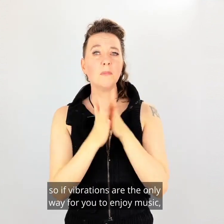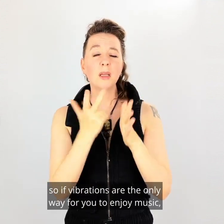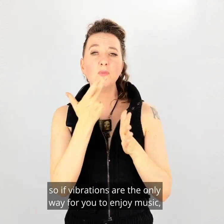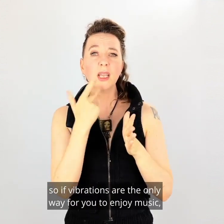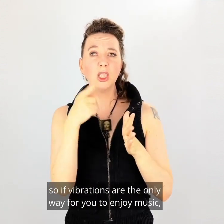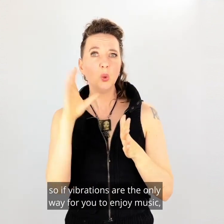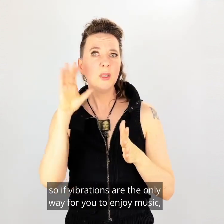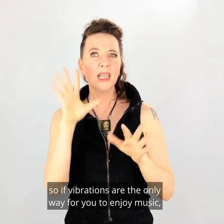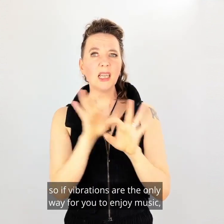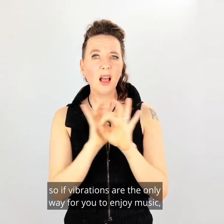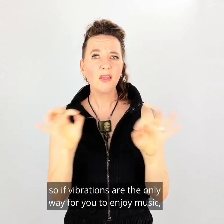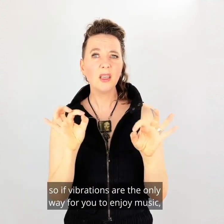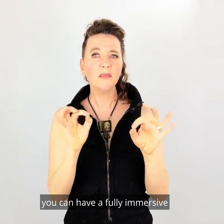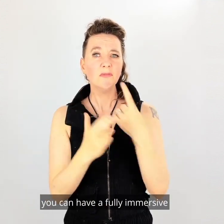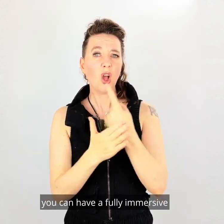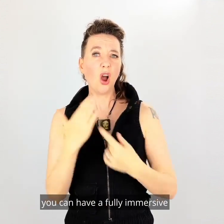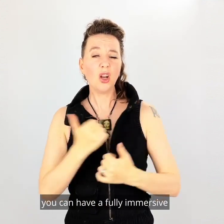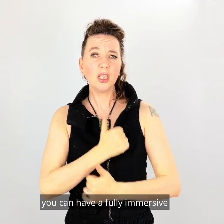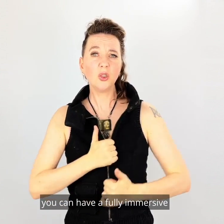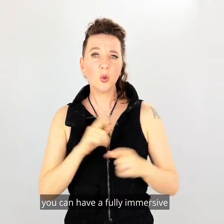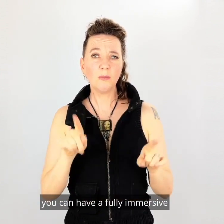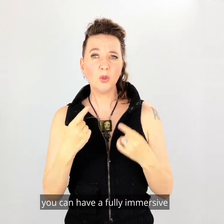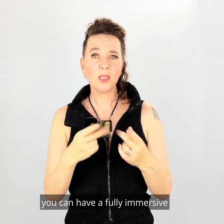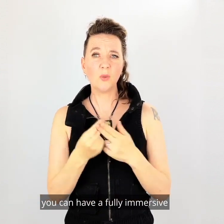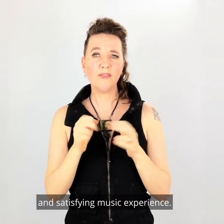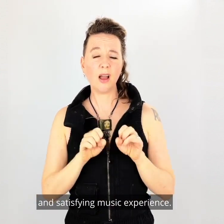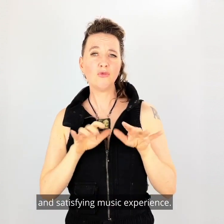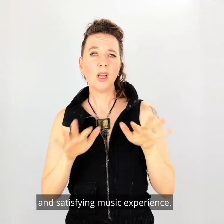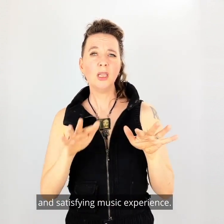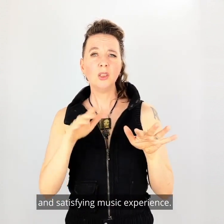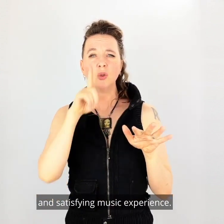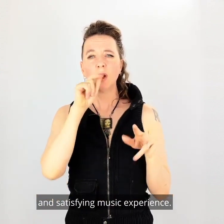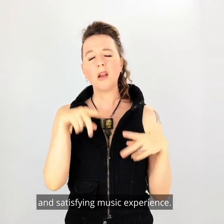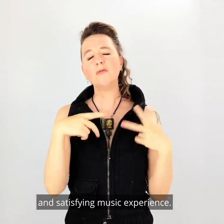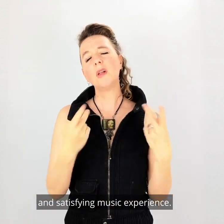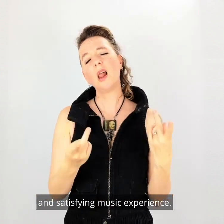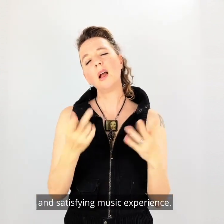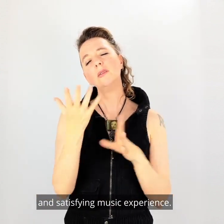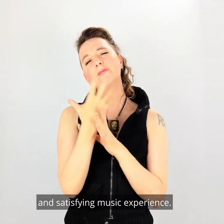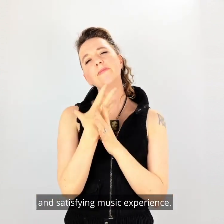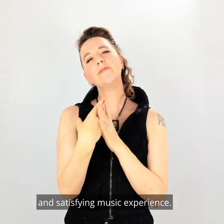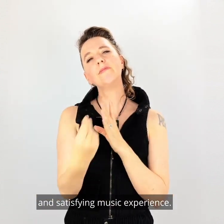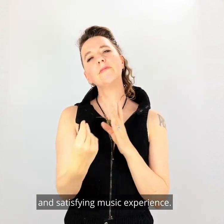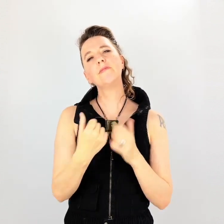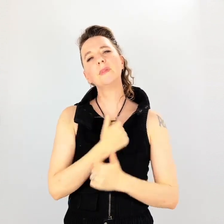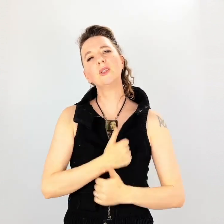to enjoy music, you can have a fully immersive and satisfying music experience.